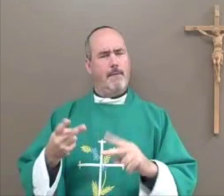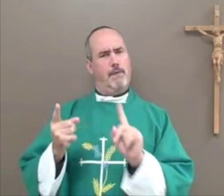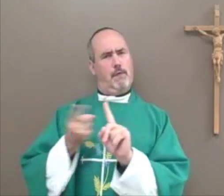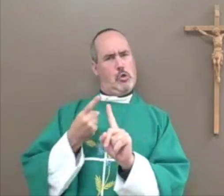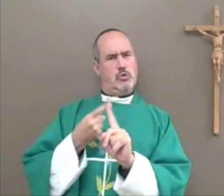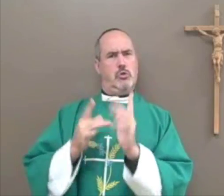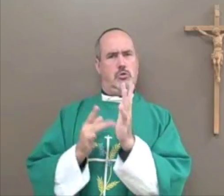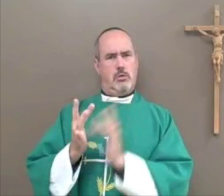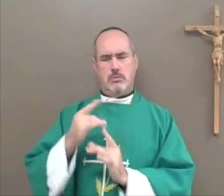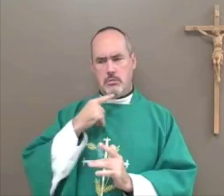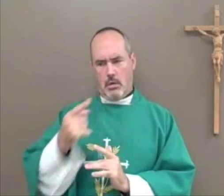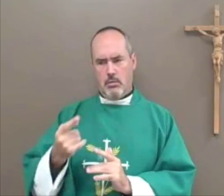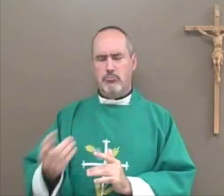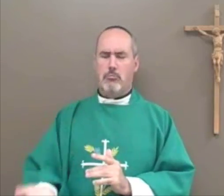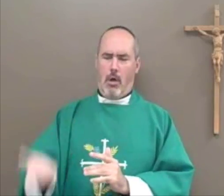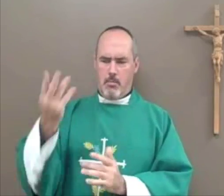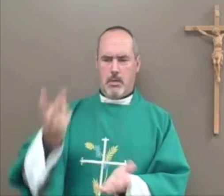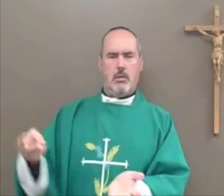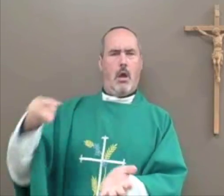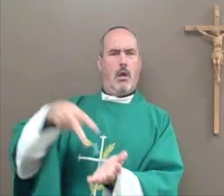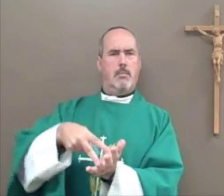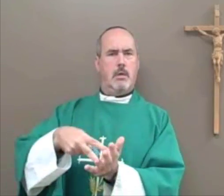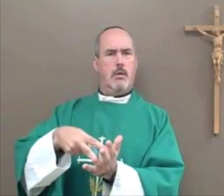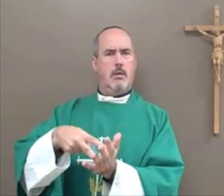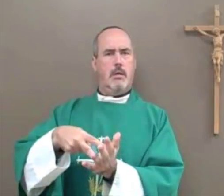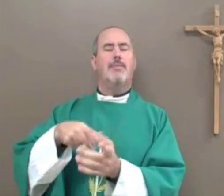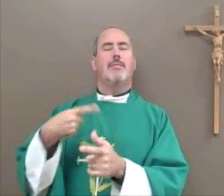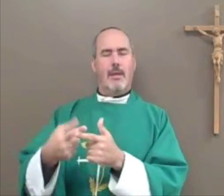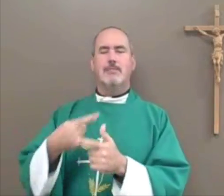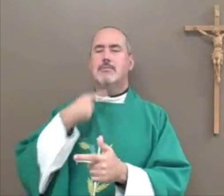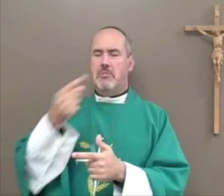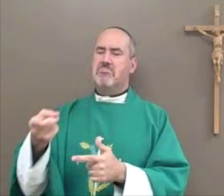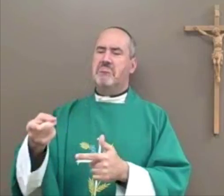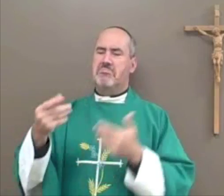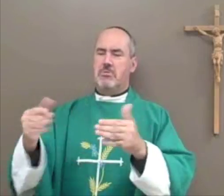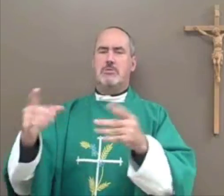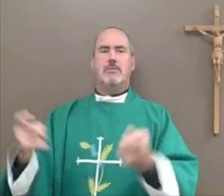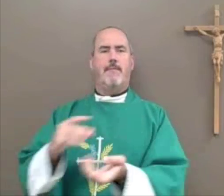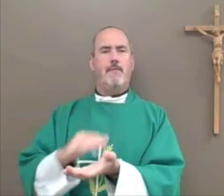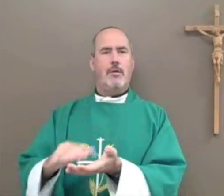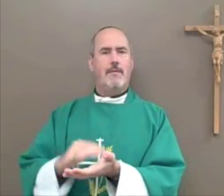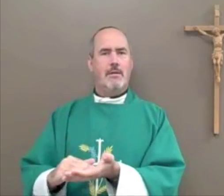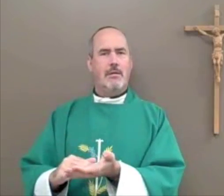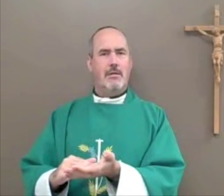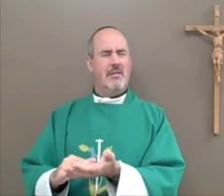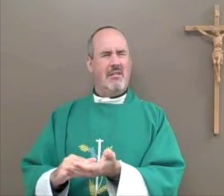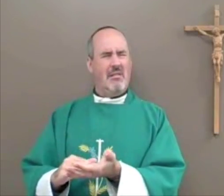around? Why didn't he heal him first and let him walk and then forgive him his sins?